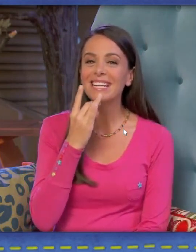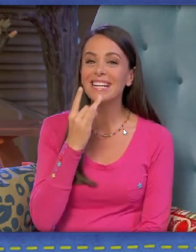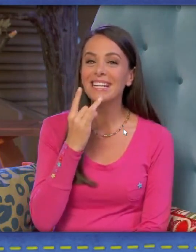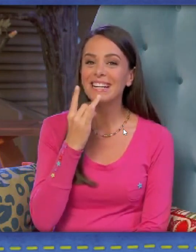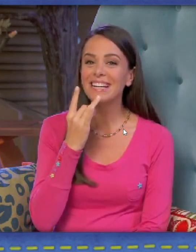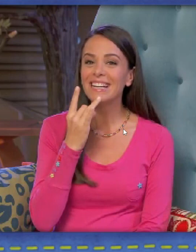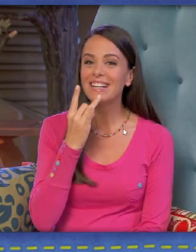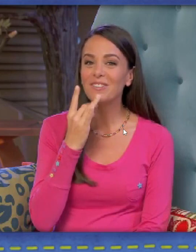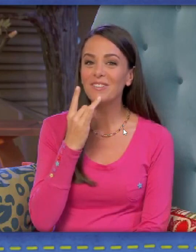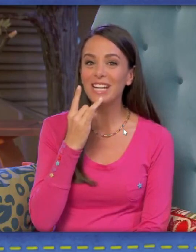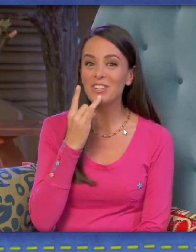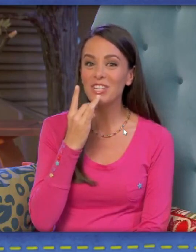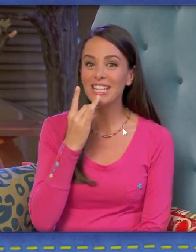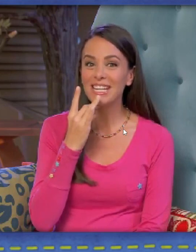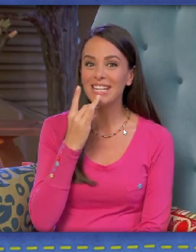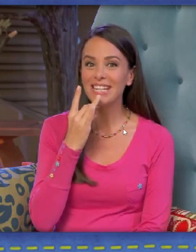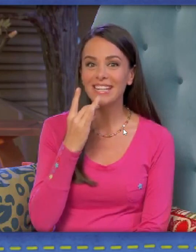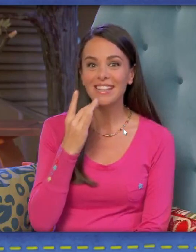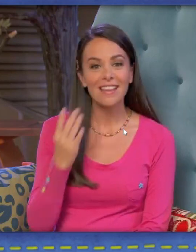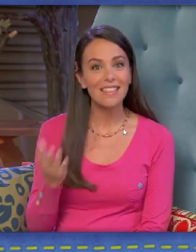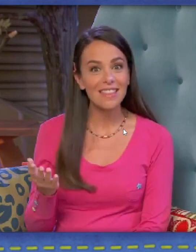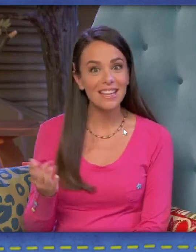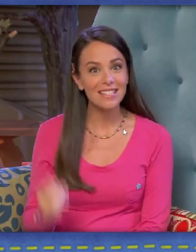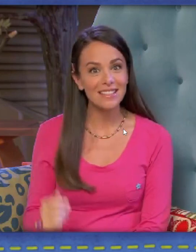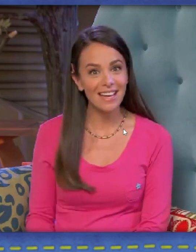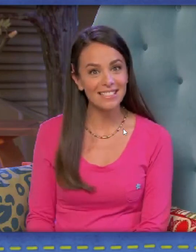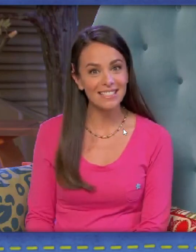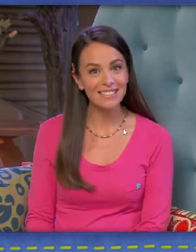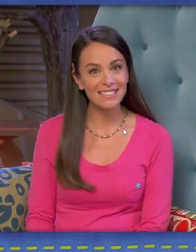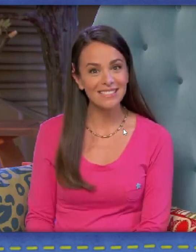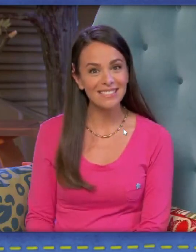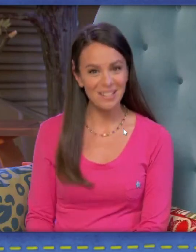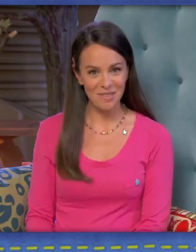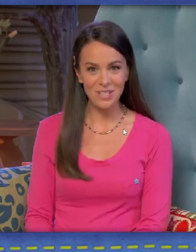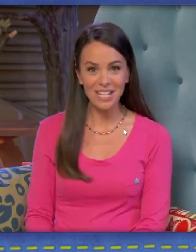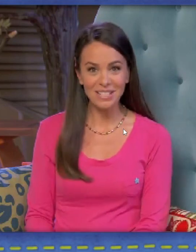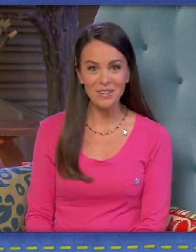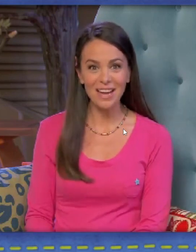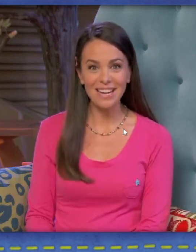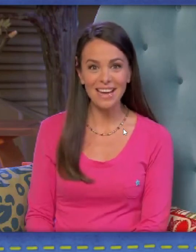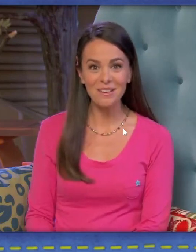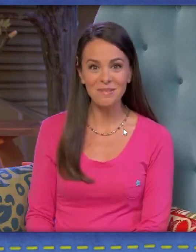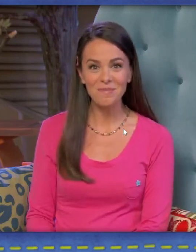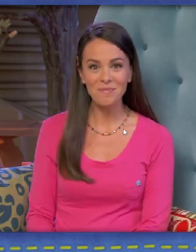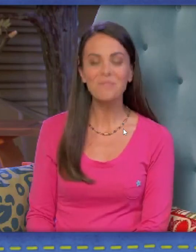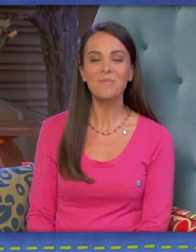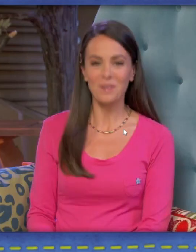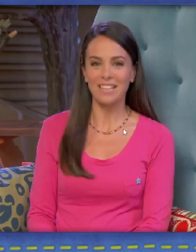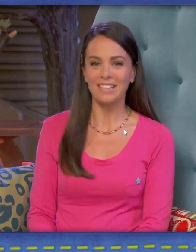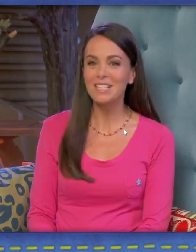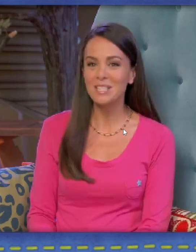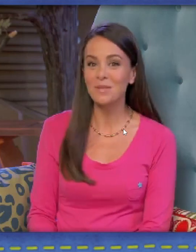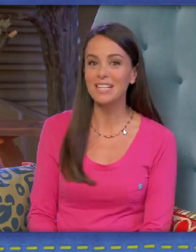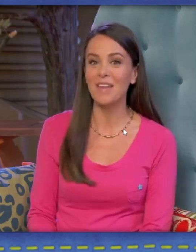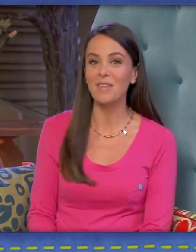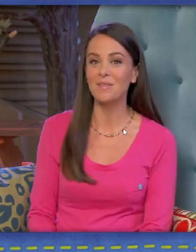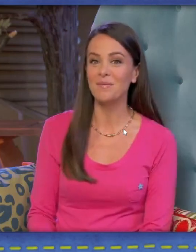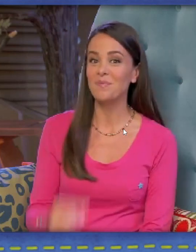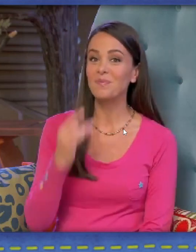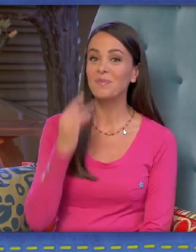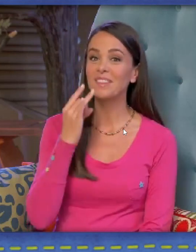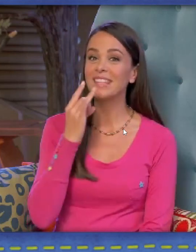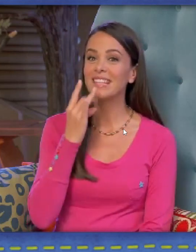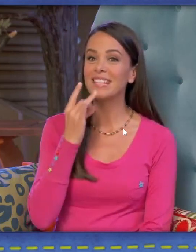gently flick your chin. That's light. Would you like to try it now? Great, let's do it